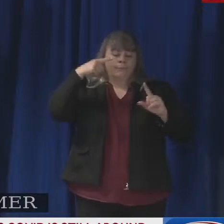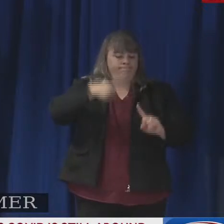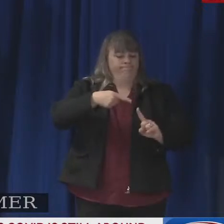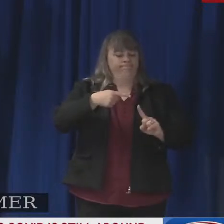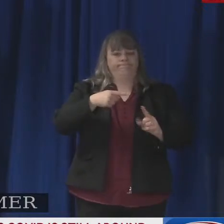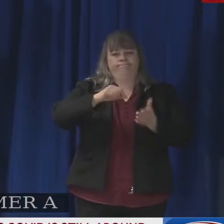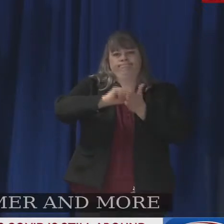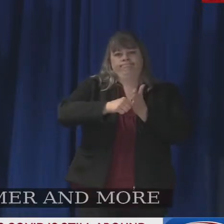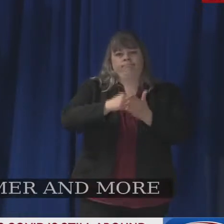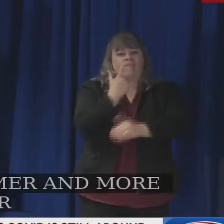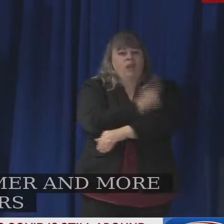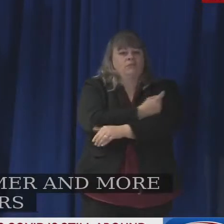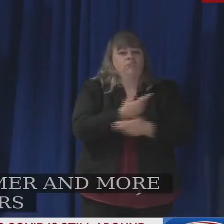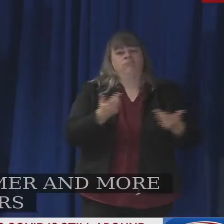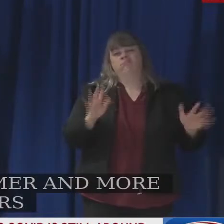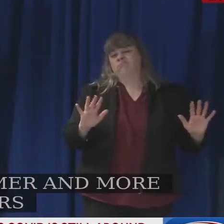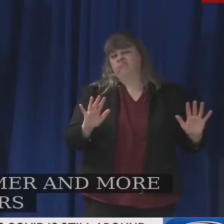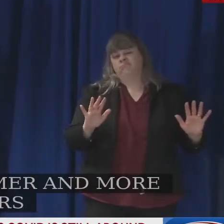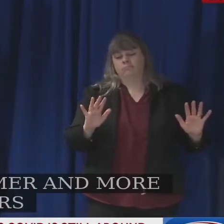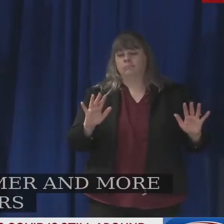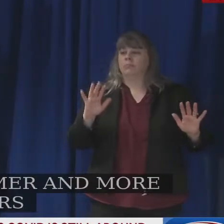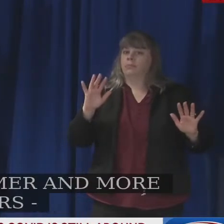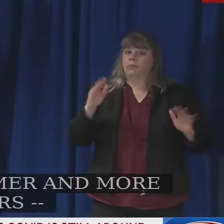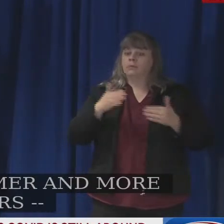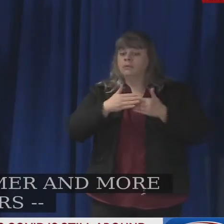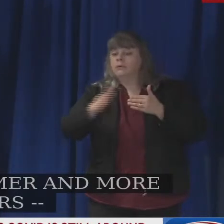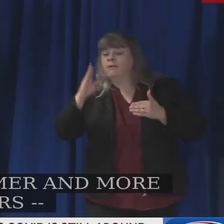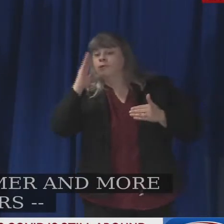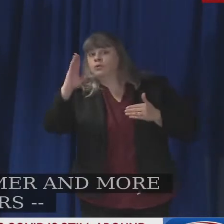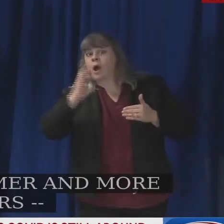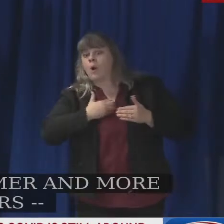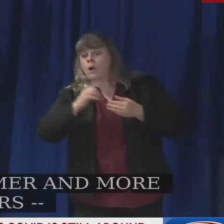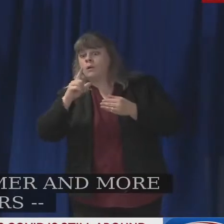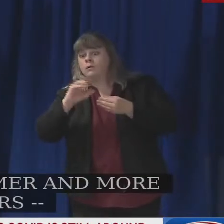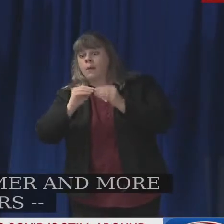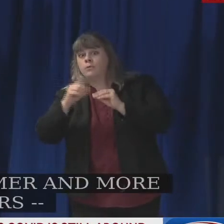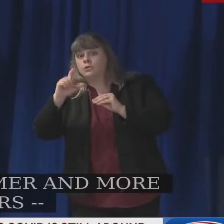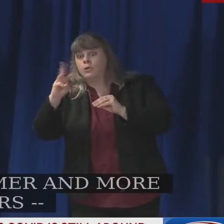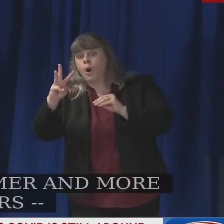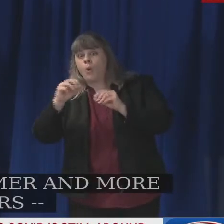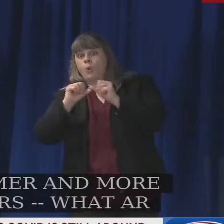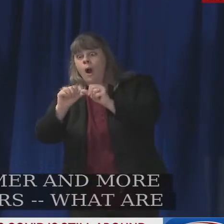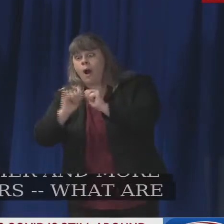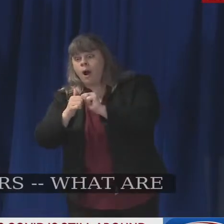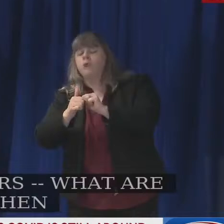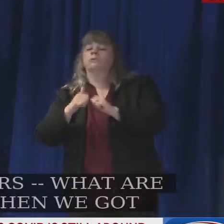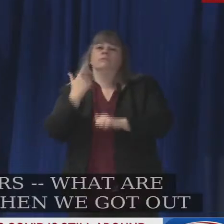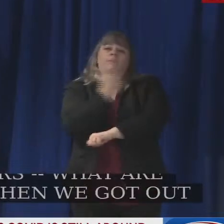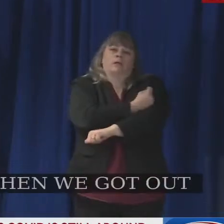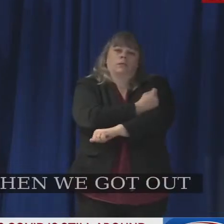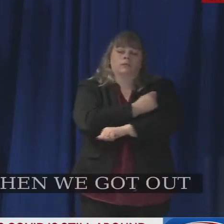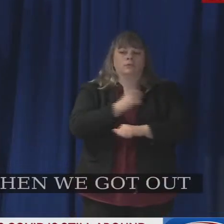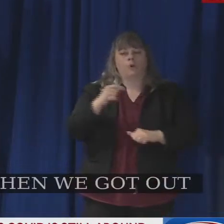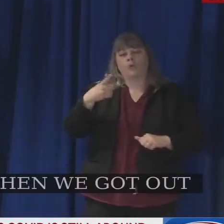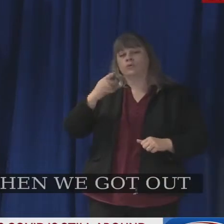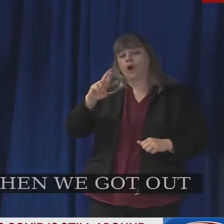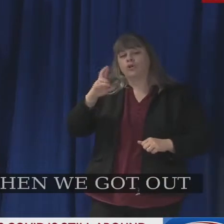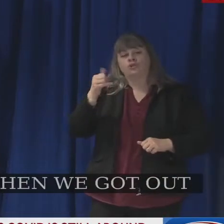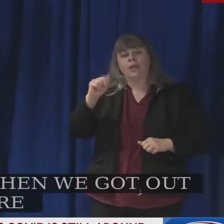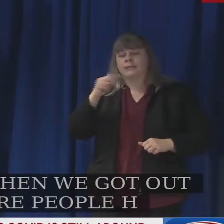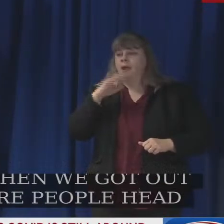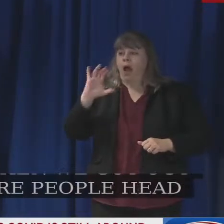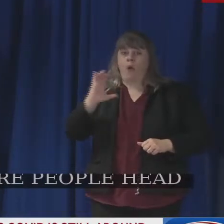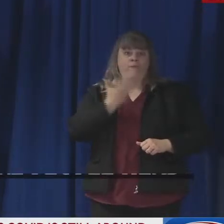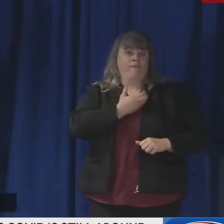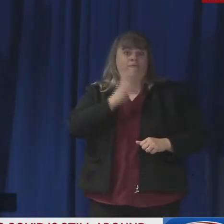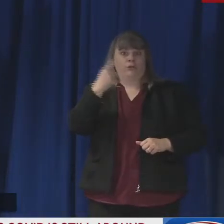the key to all of this. And that's how we're going to keep our numbers low in the future. So that is, as Dr. Chan said, our first part of our message, top line all the time,